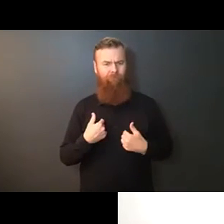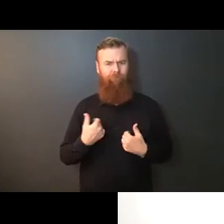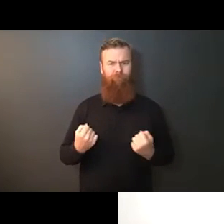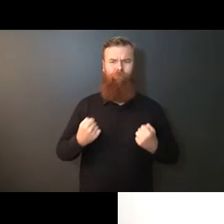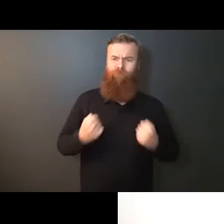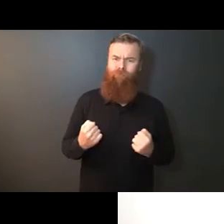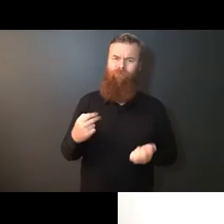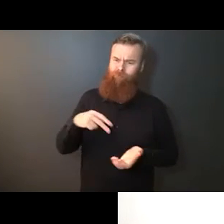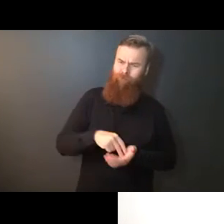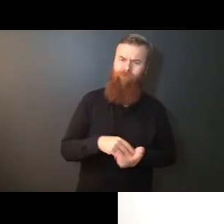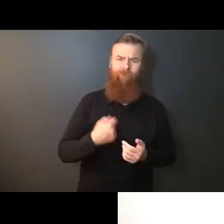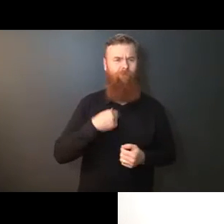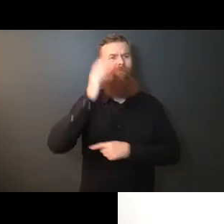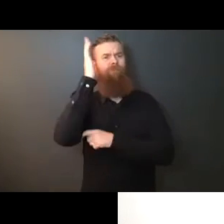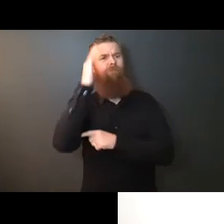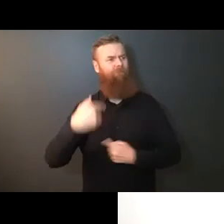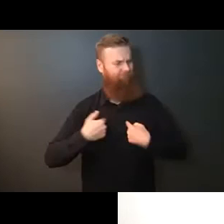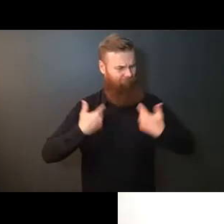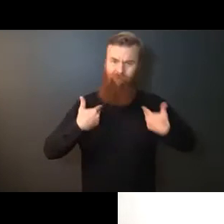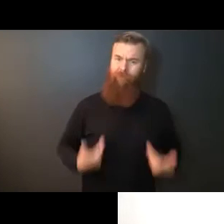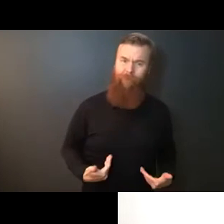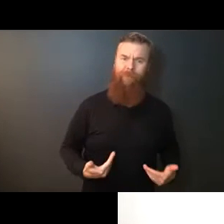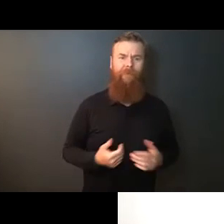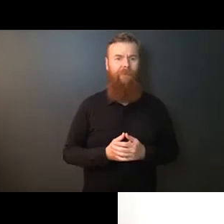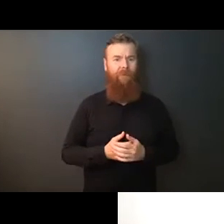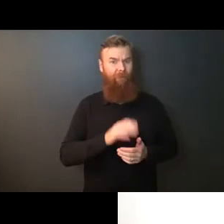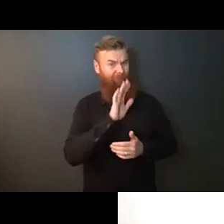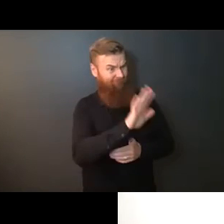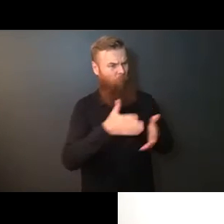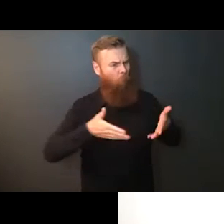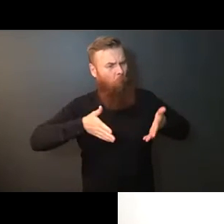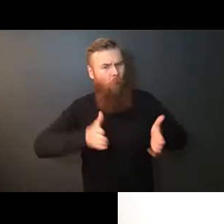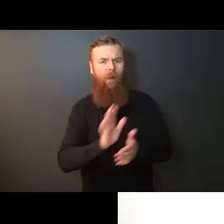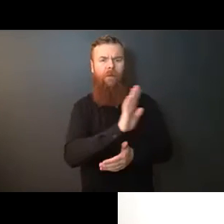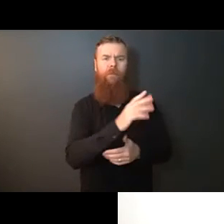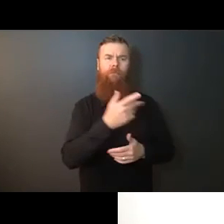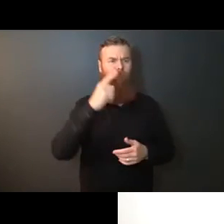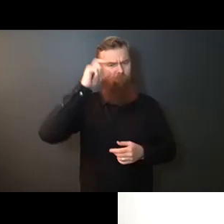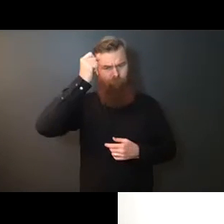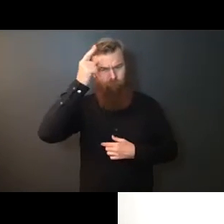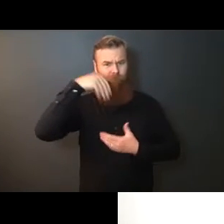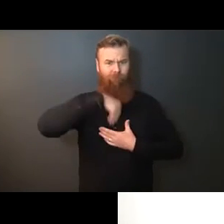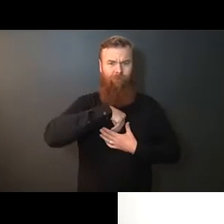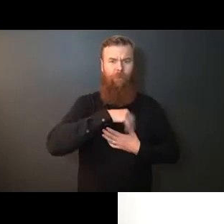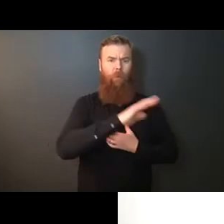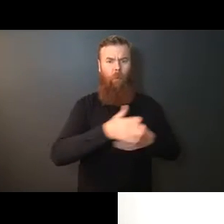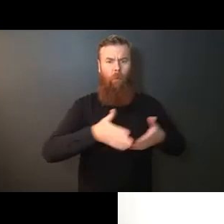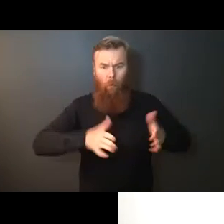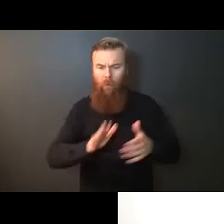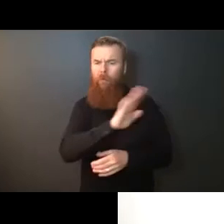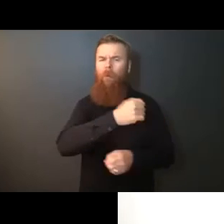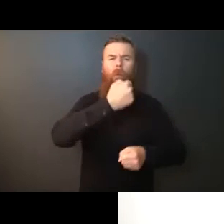that has its own way of understanding and operating in regards